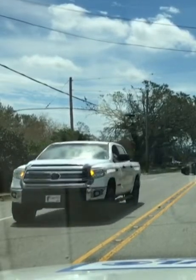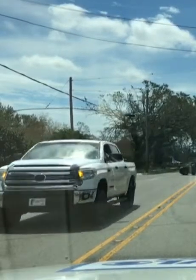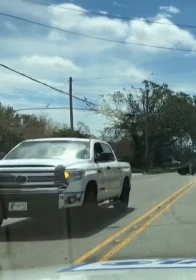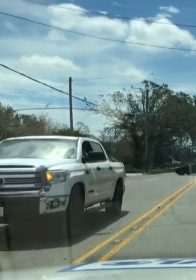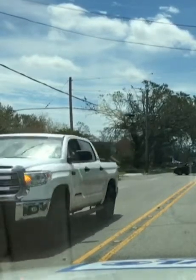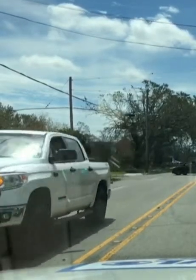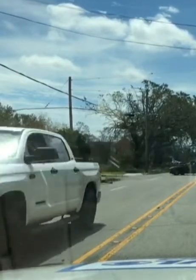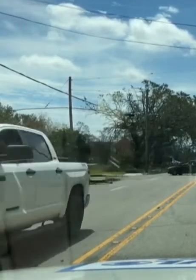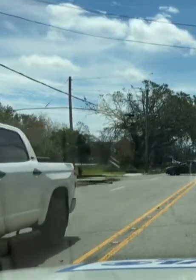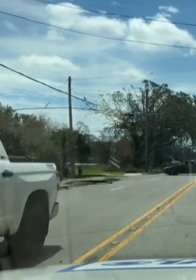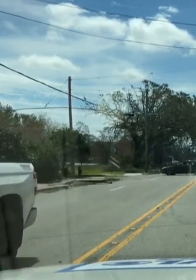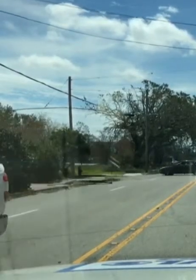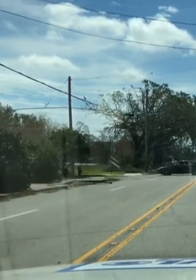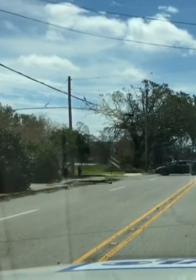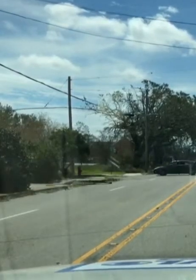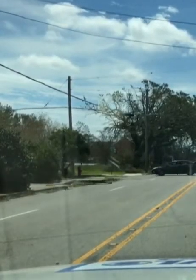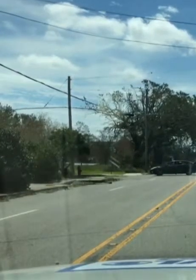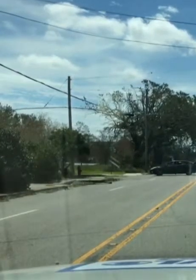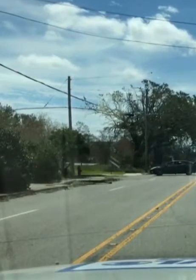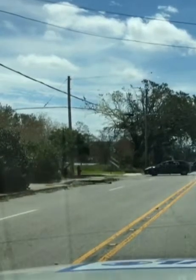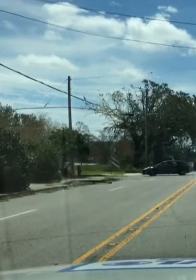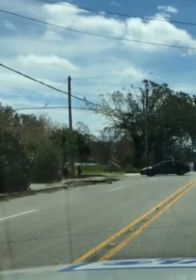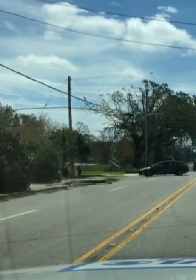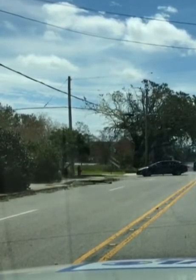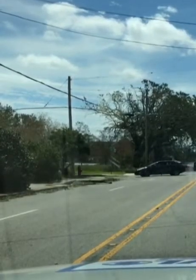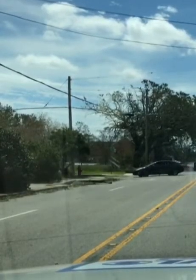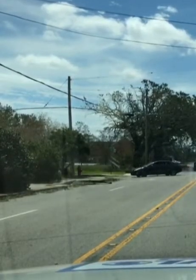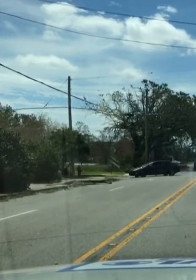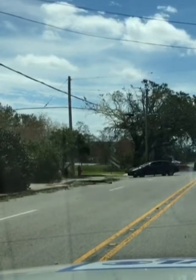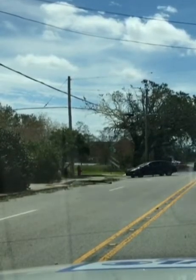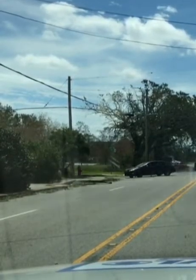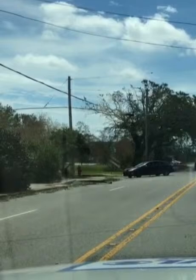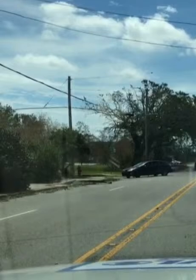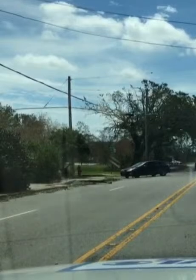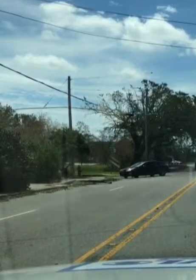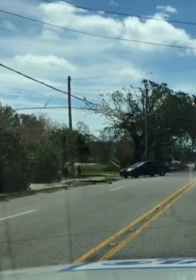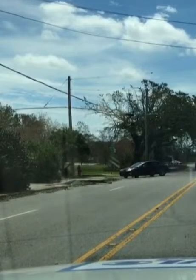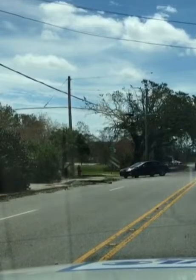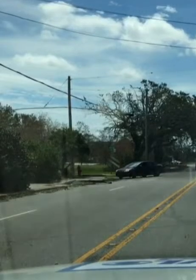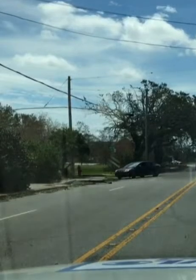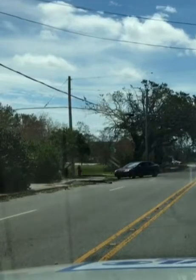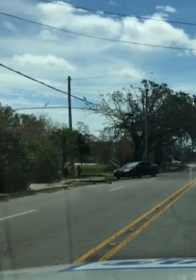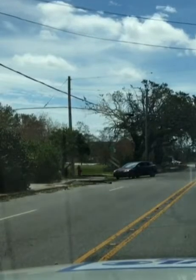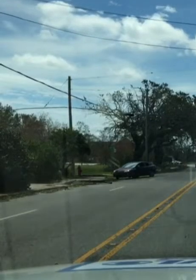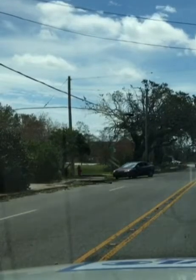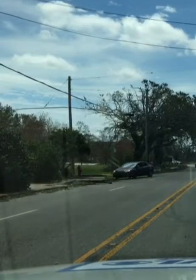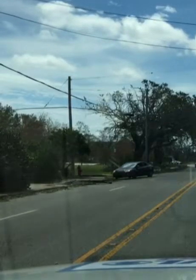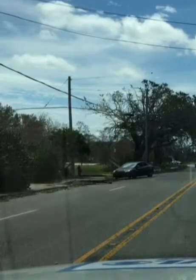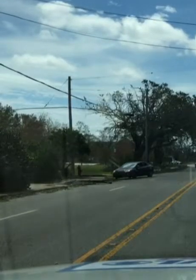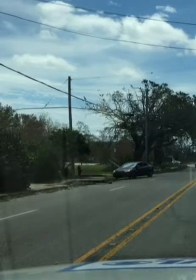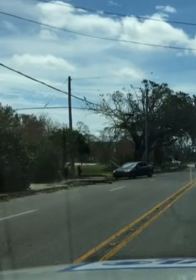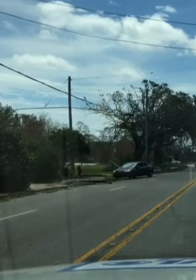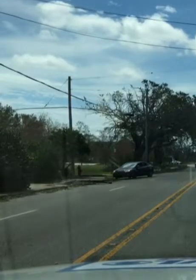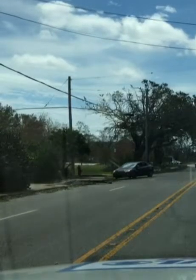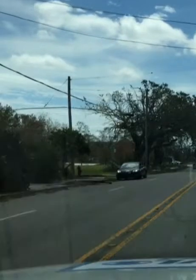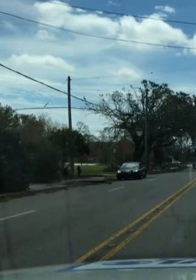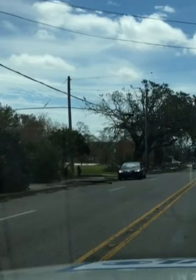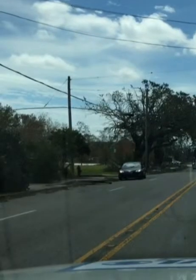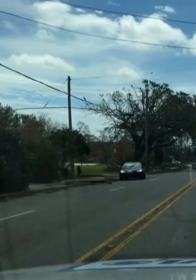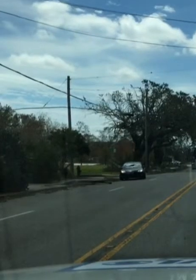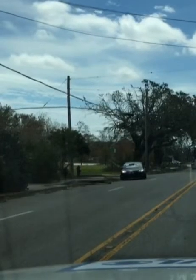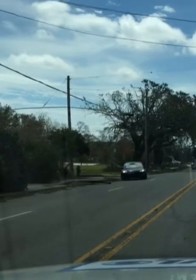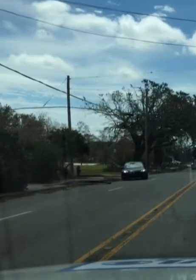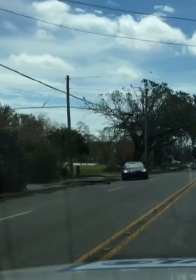And this is the challenge for first responders after a disaster. You know, this is now what we saw 2 months